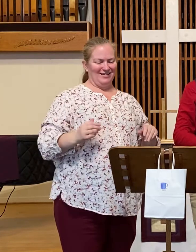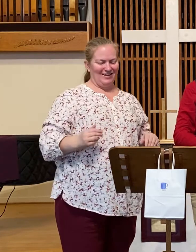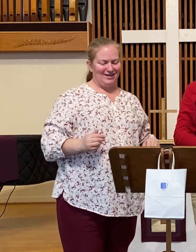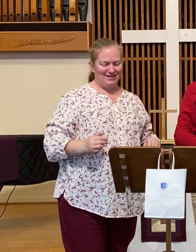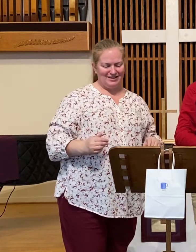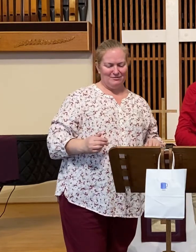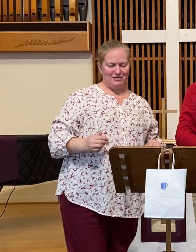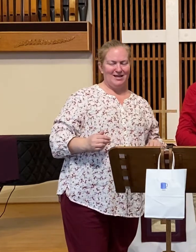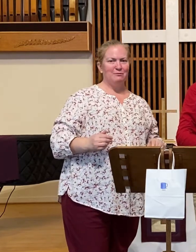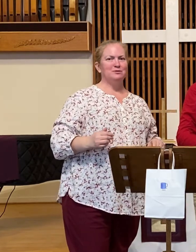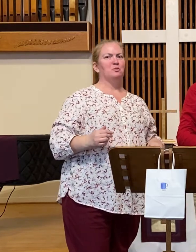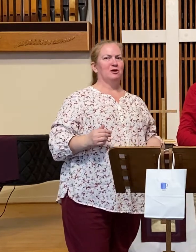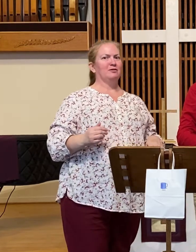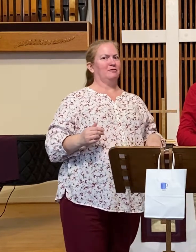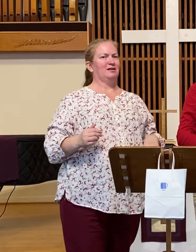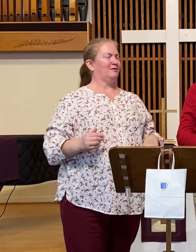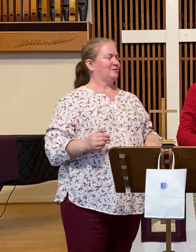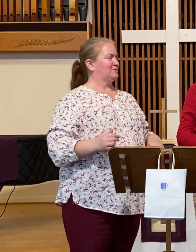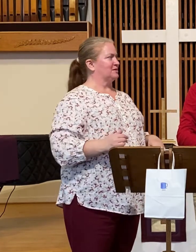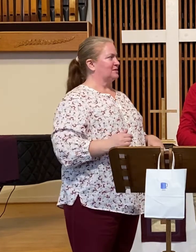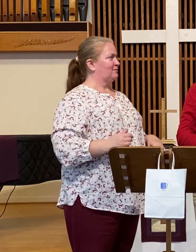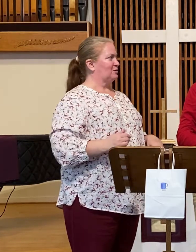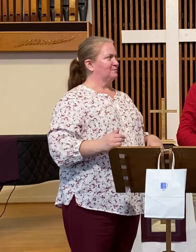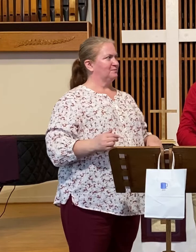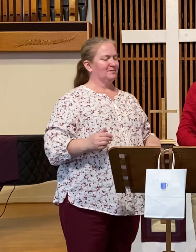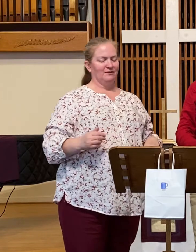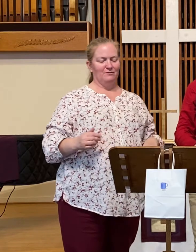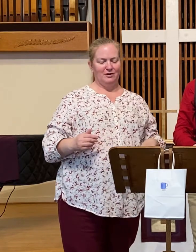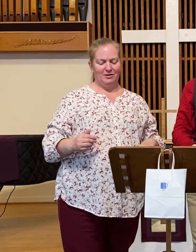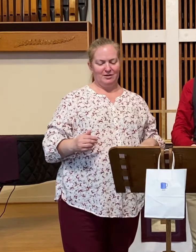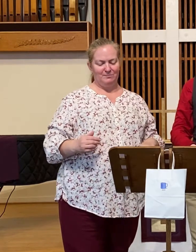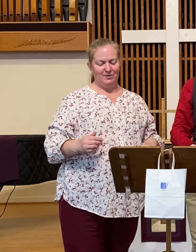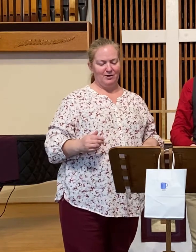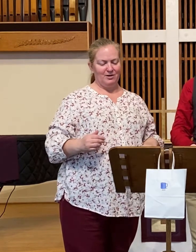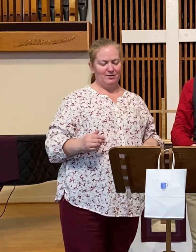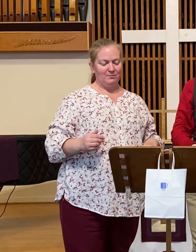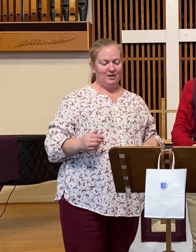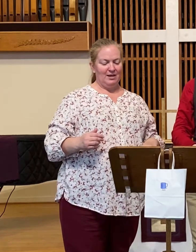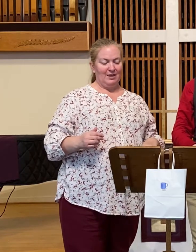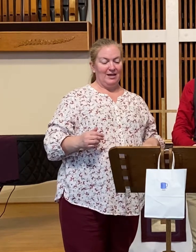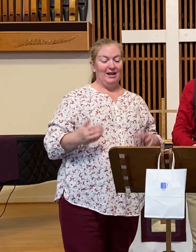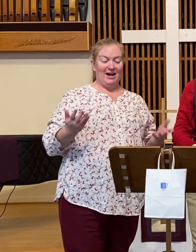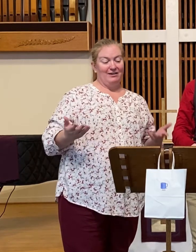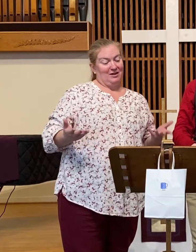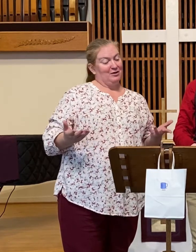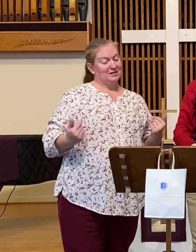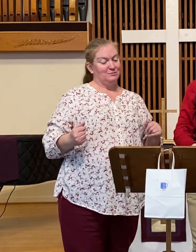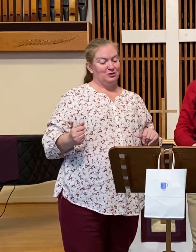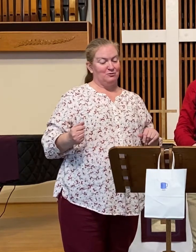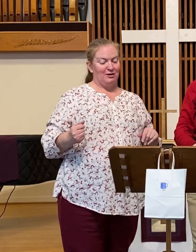I like that one. That was worth learning all those new signs for. Yeah. Very good. Okay. And I've got some new, I don't know if